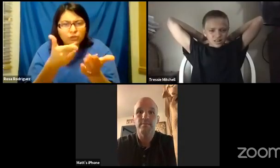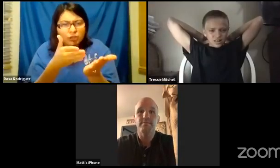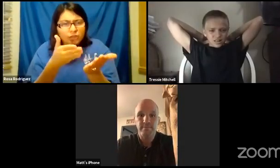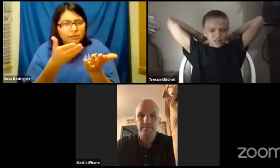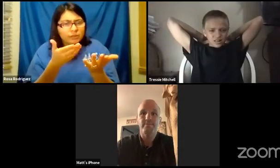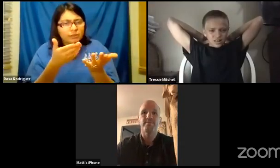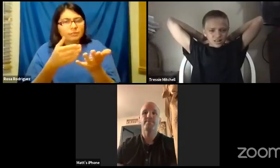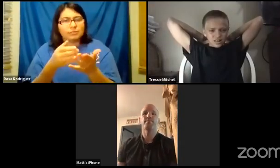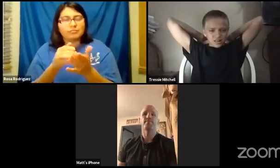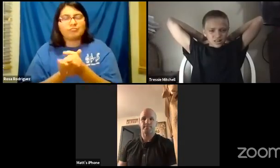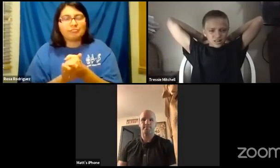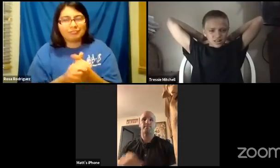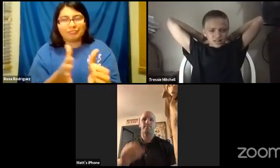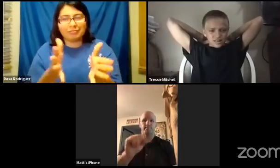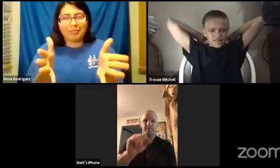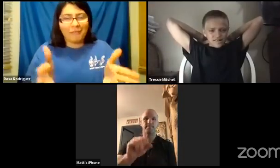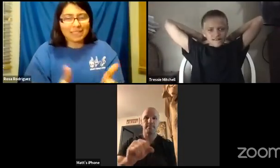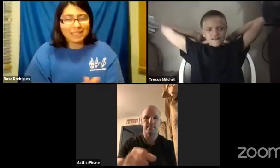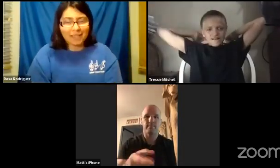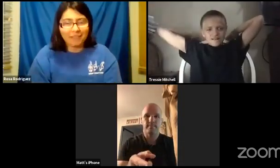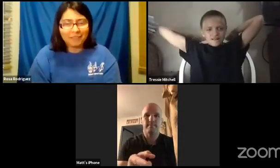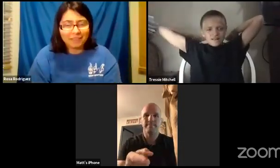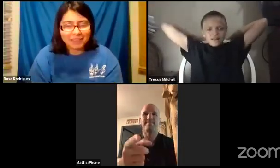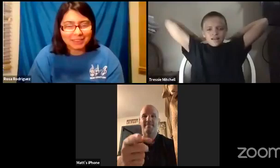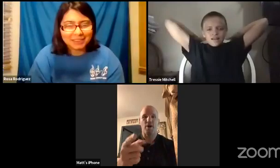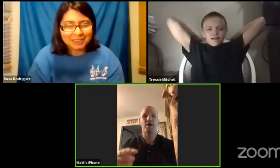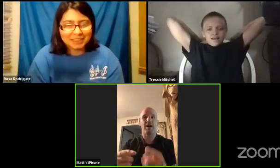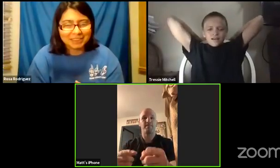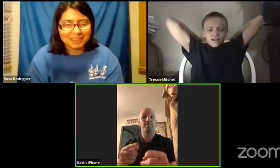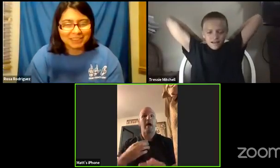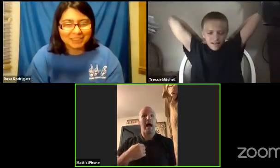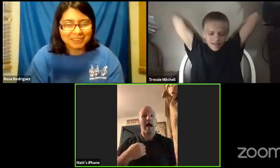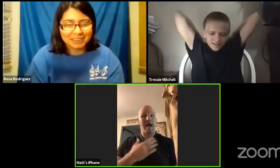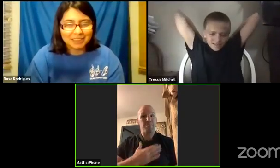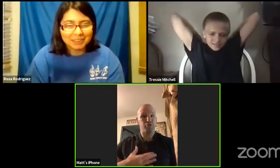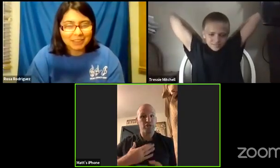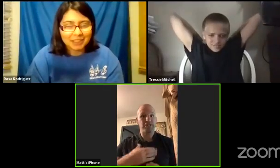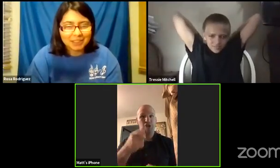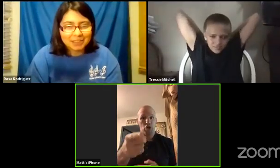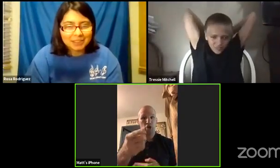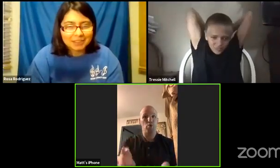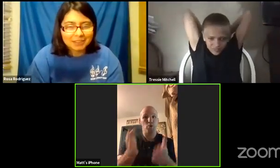were fighting with the UFC or even in wrestling tournaments?